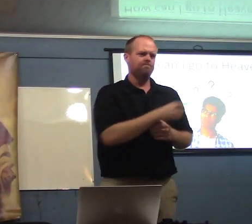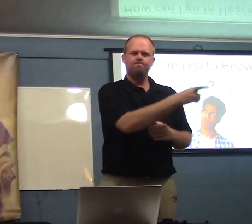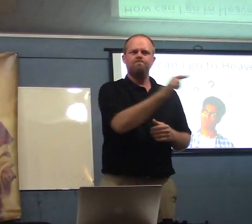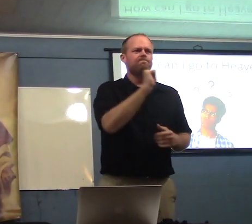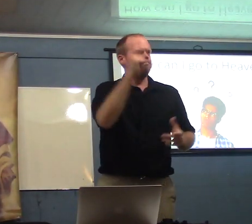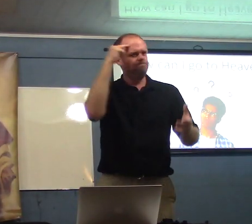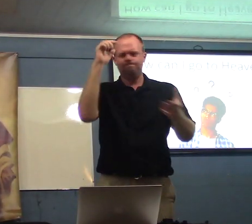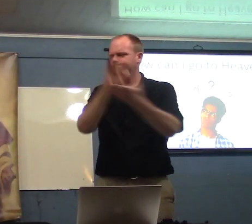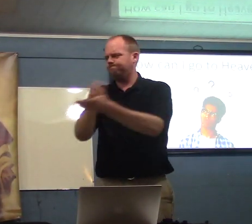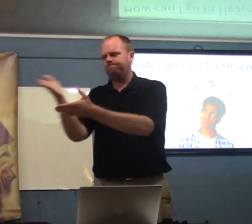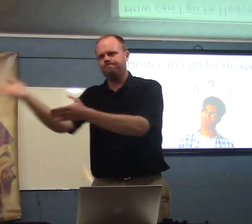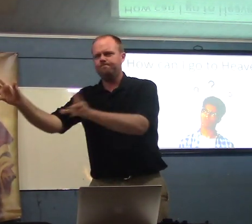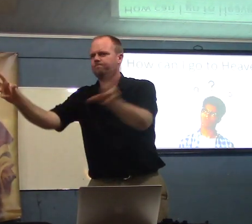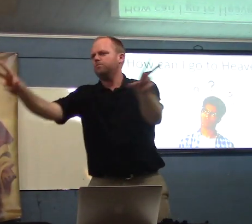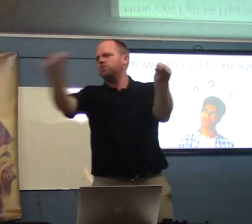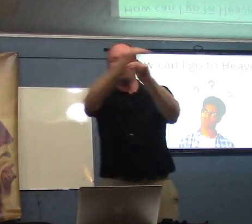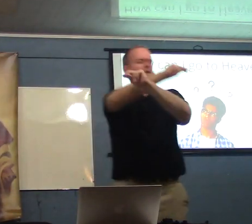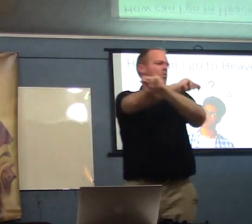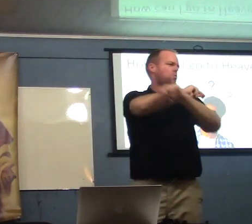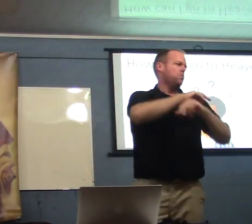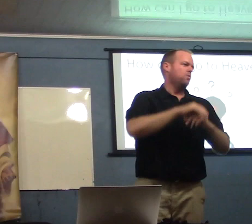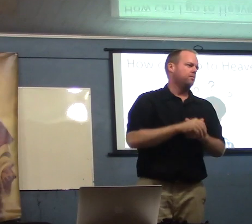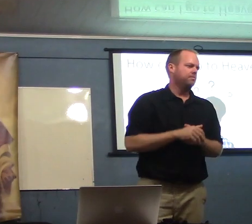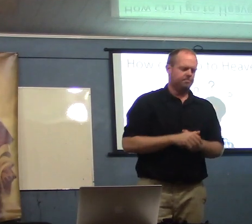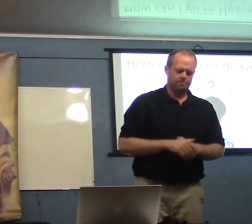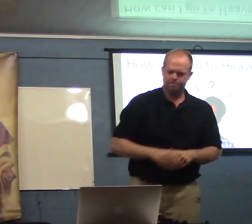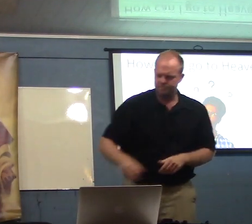a lie. Please don't believe that.